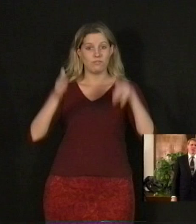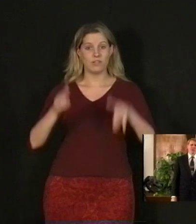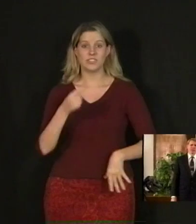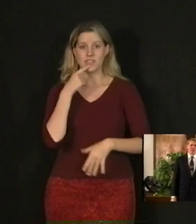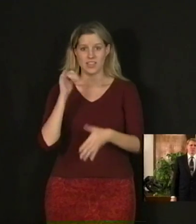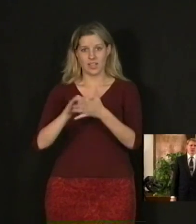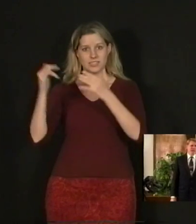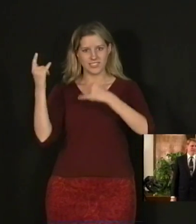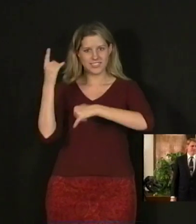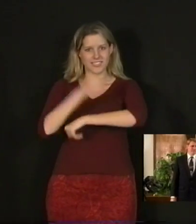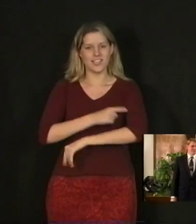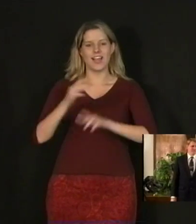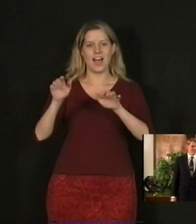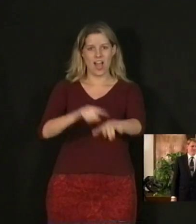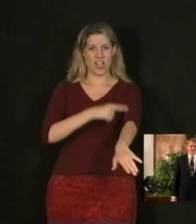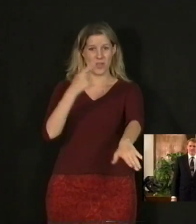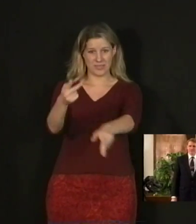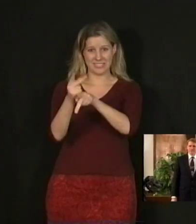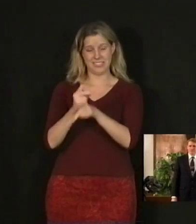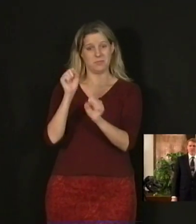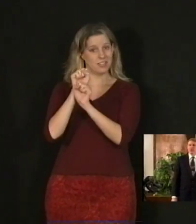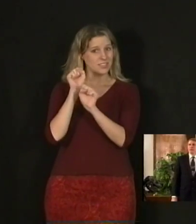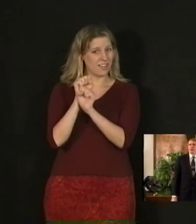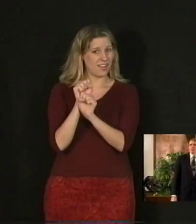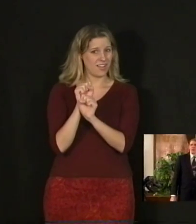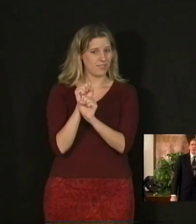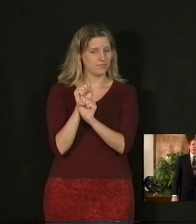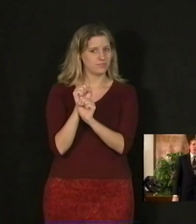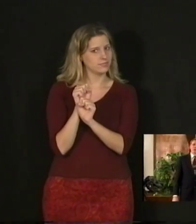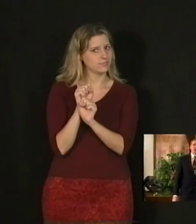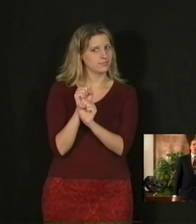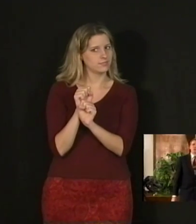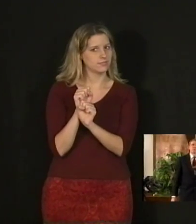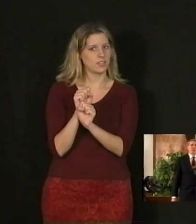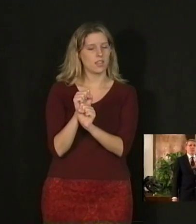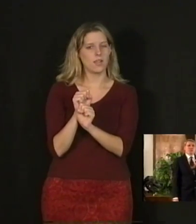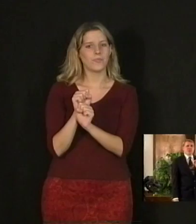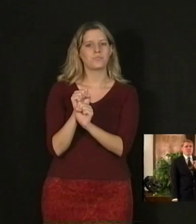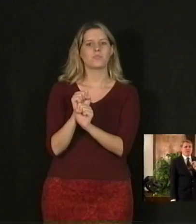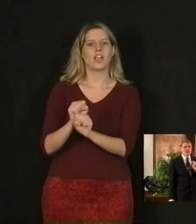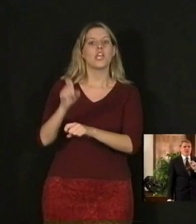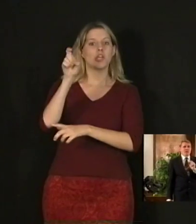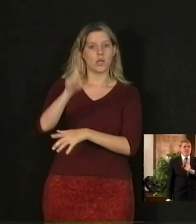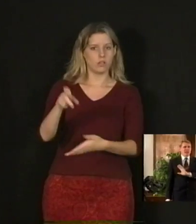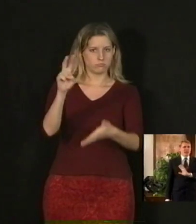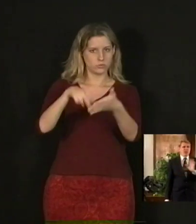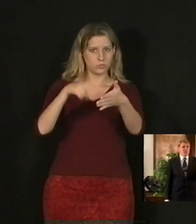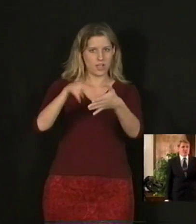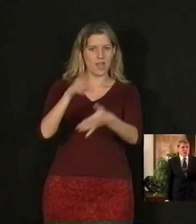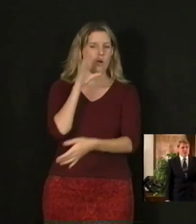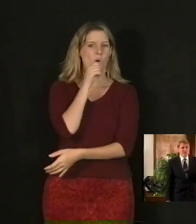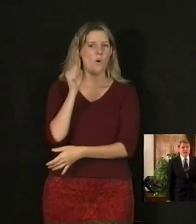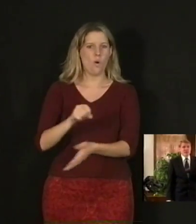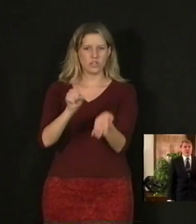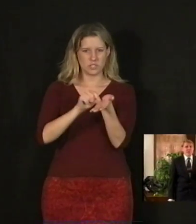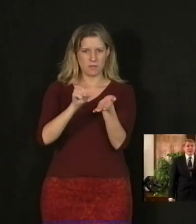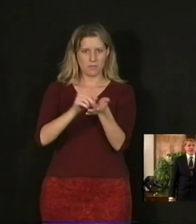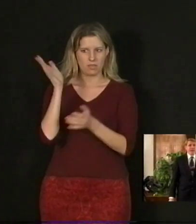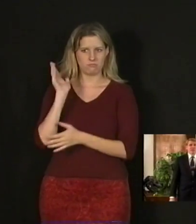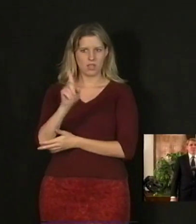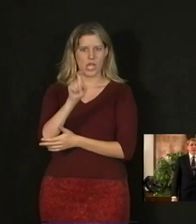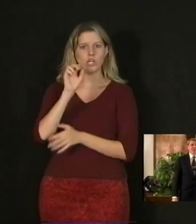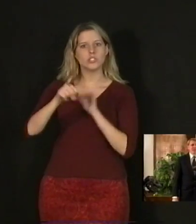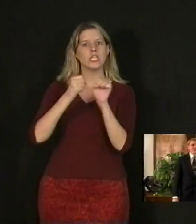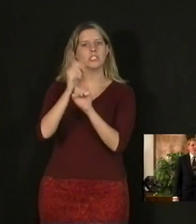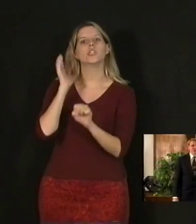said that today, how long would he keep his job? By the way, you ought to go read the old newspapers. I mean, like 100 years ago, and see how they talked about